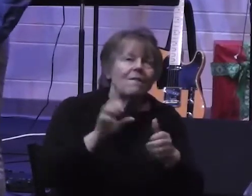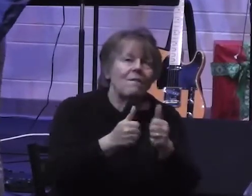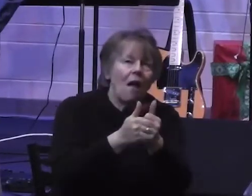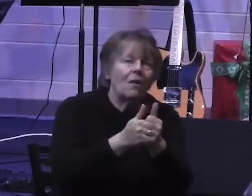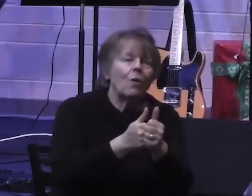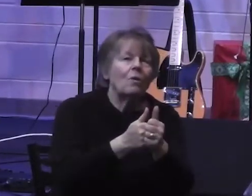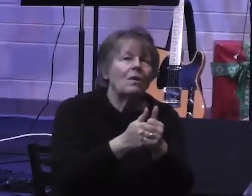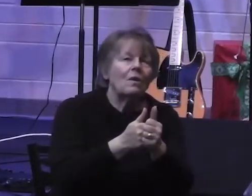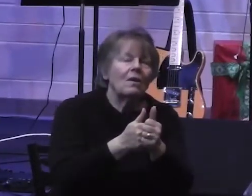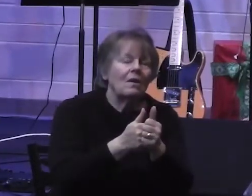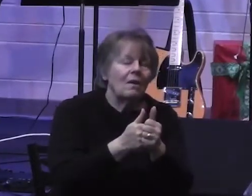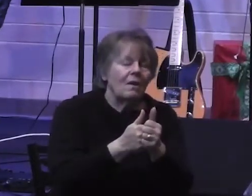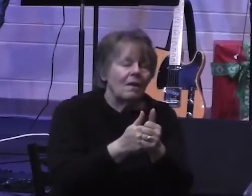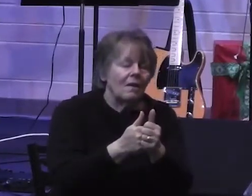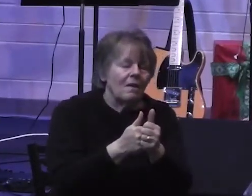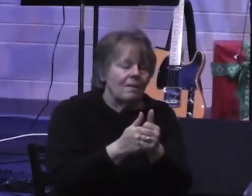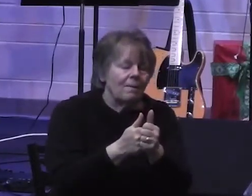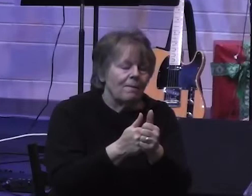So what about you?